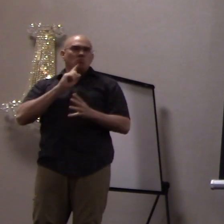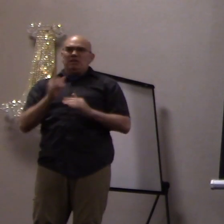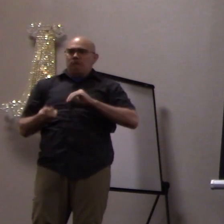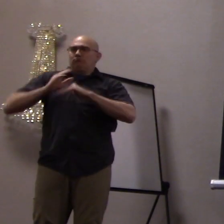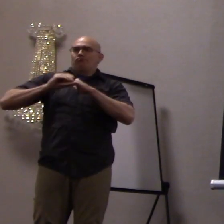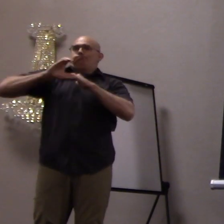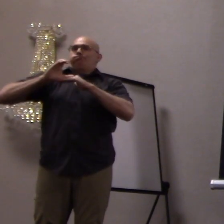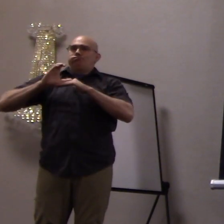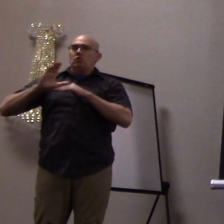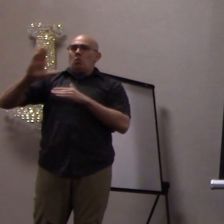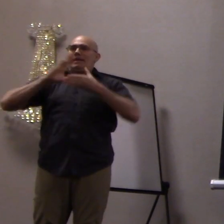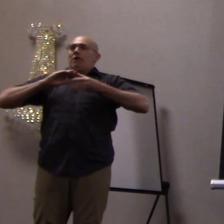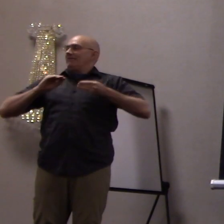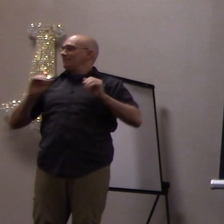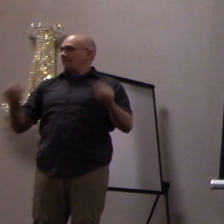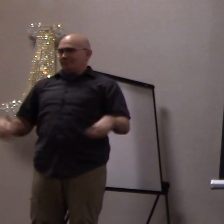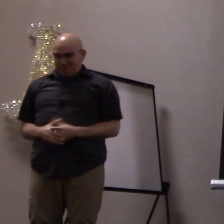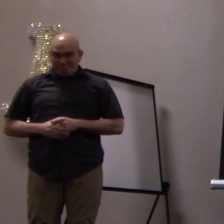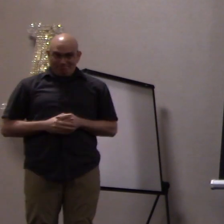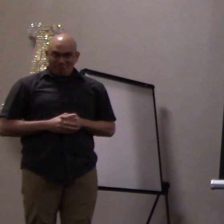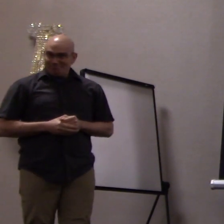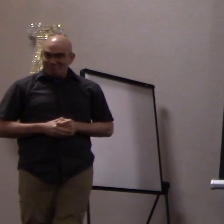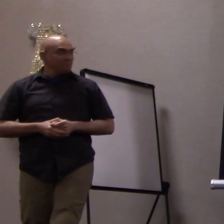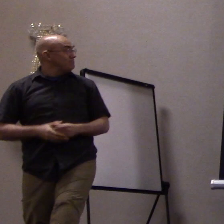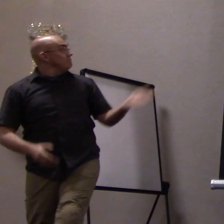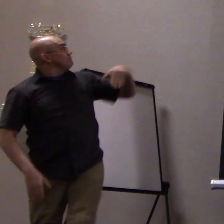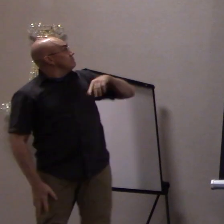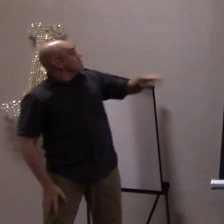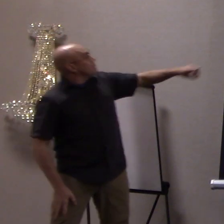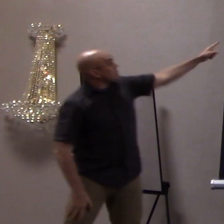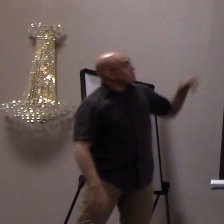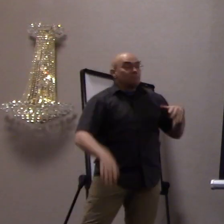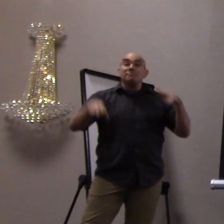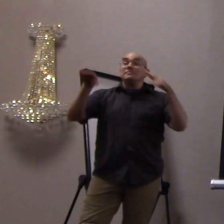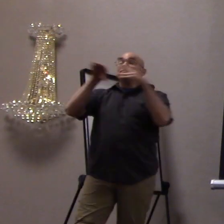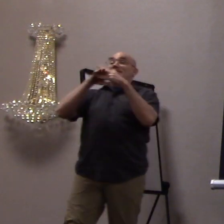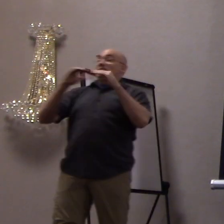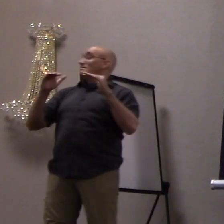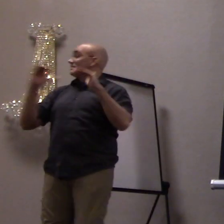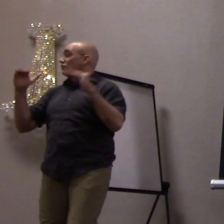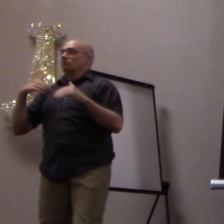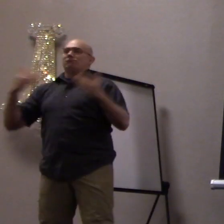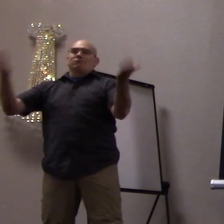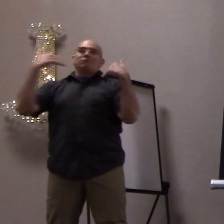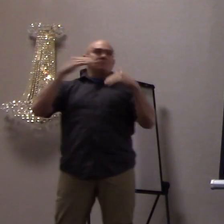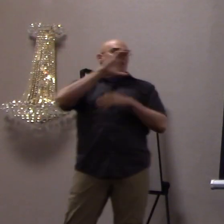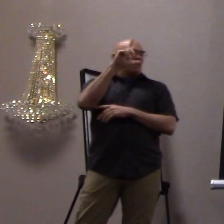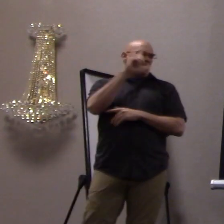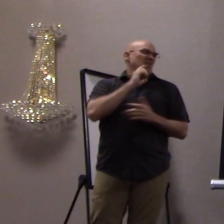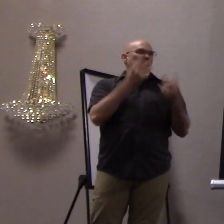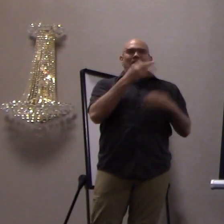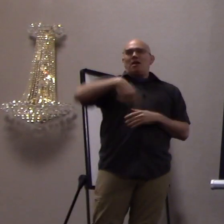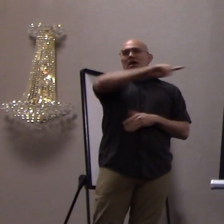body movement, the whole shift to boost your vocabulary. This is